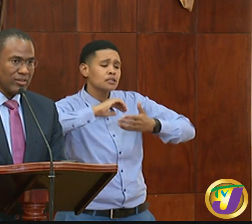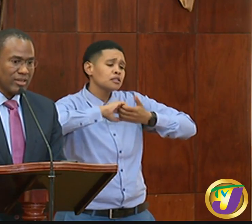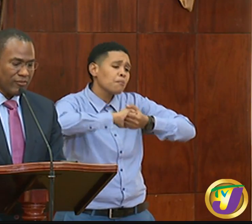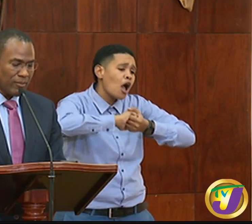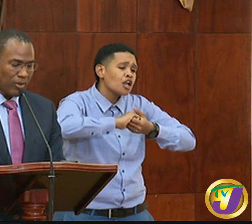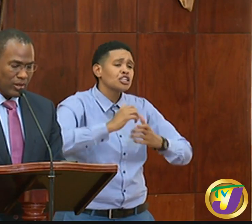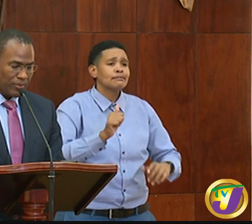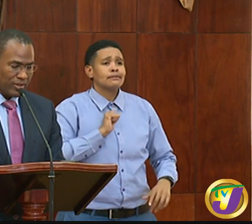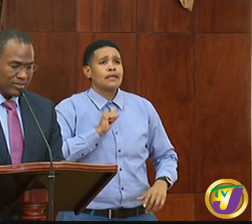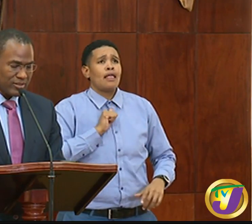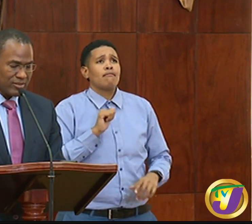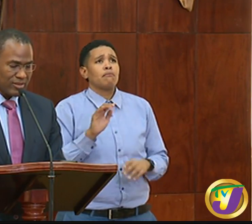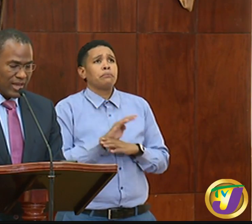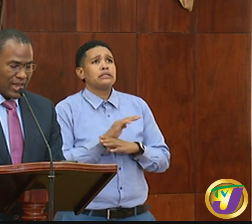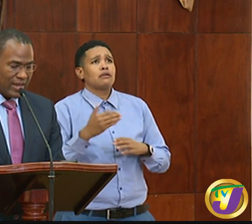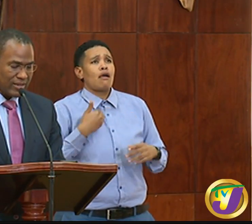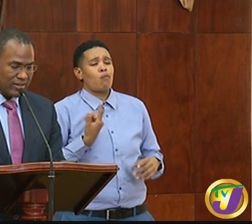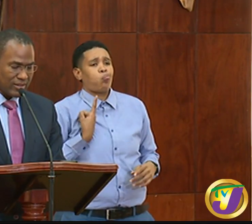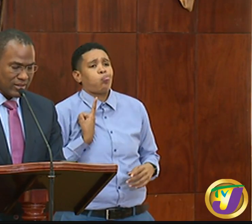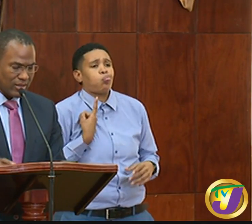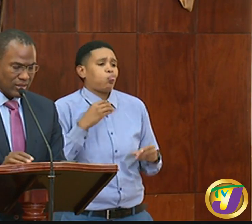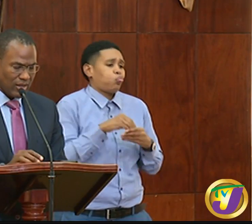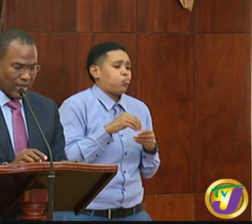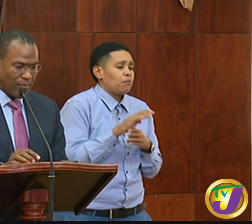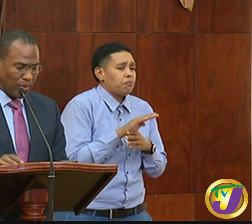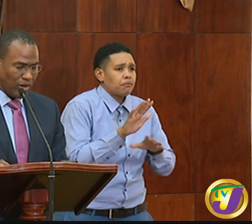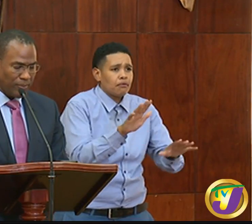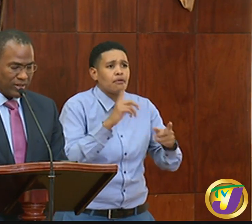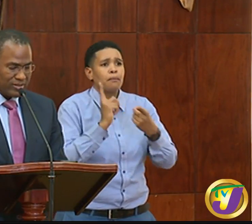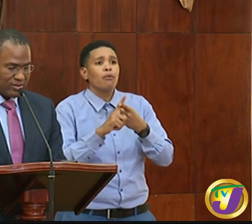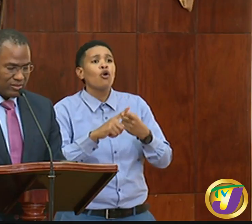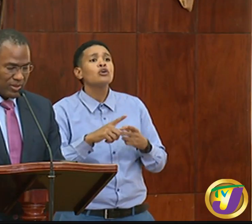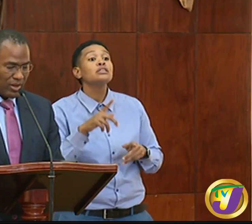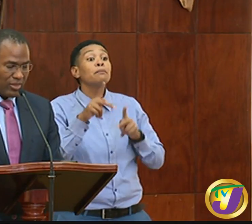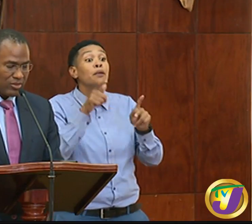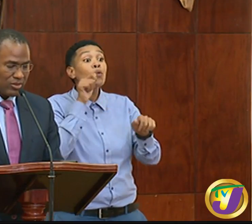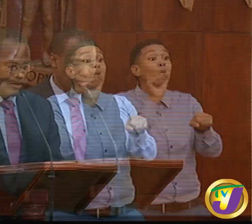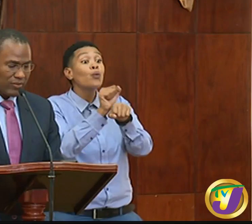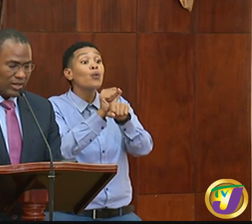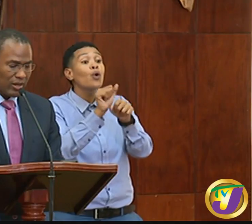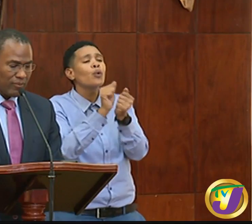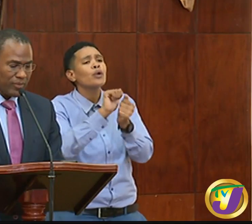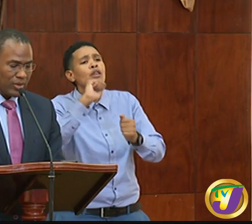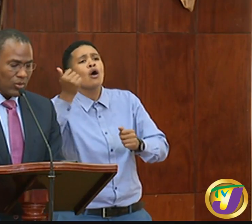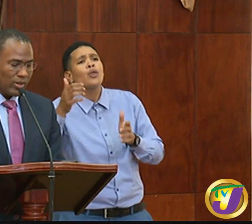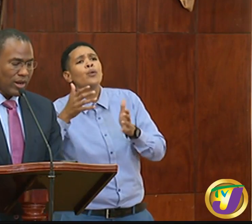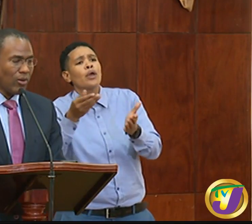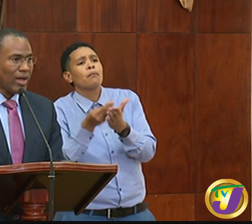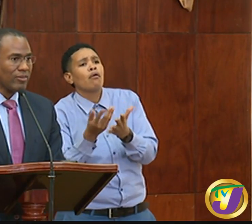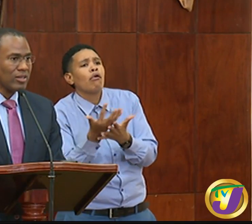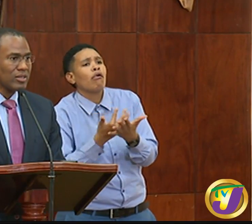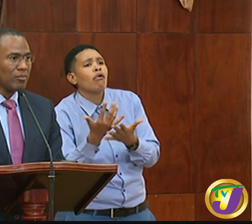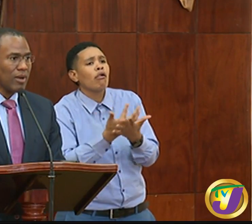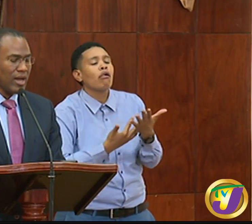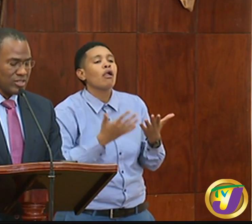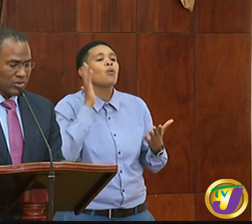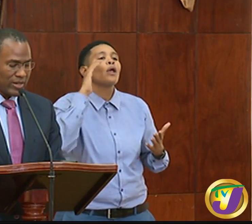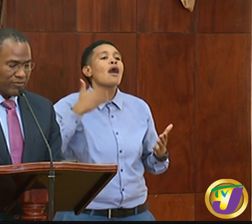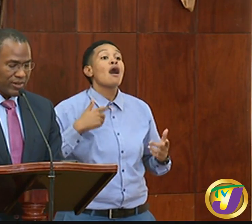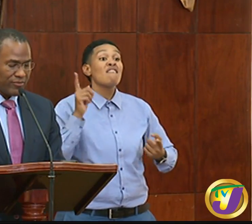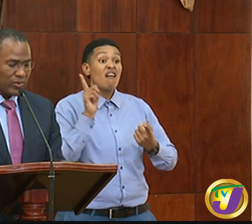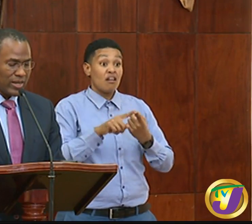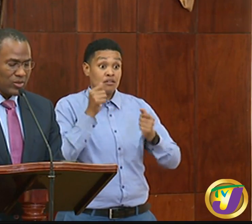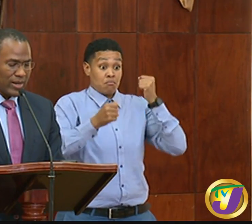partnerships, self-employed persons, and employed persons with other sources of income will now have until